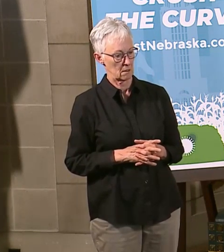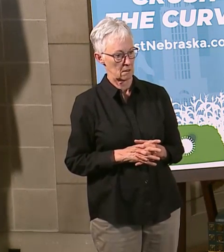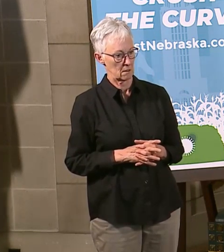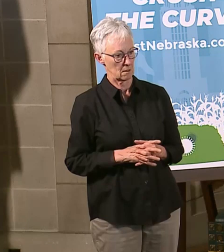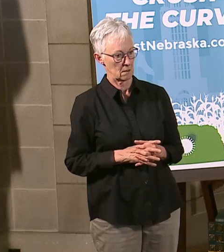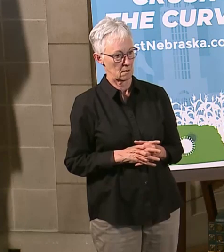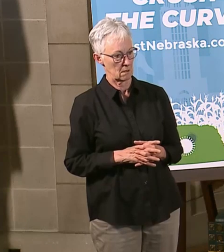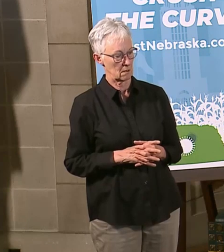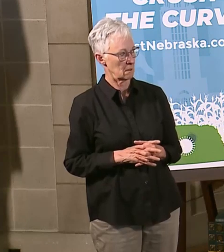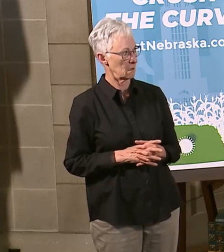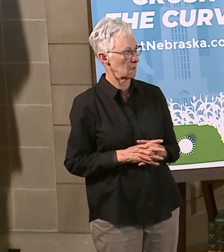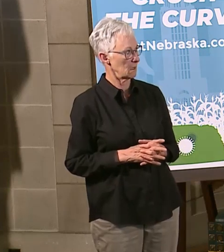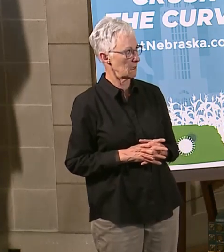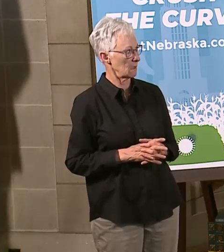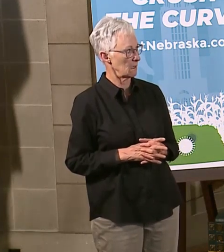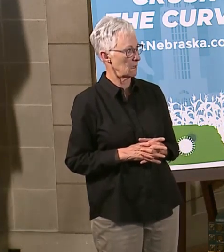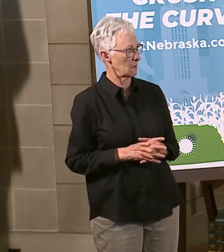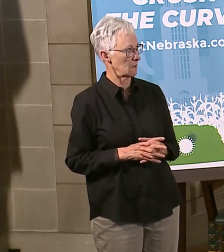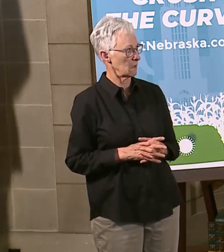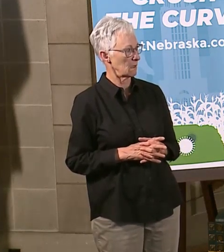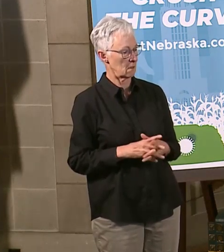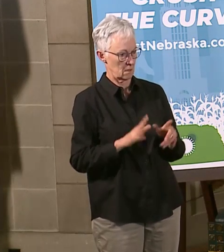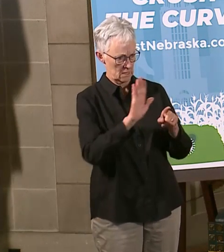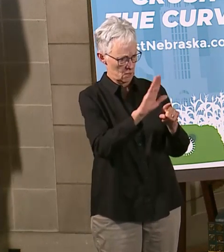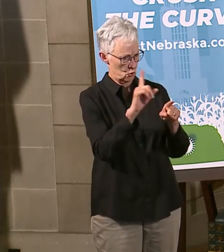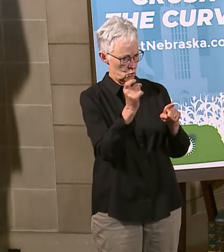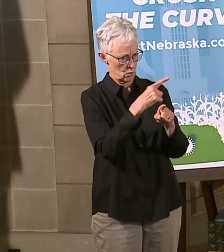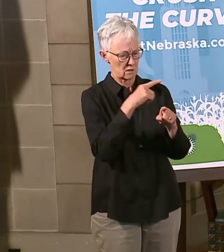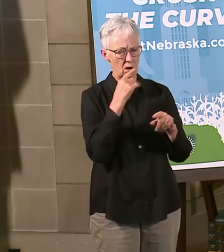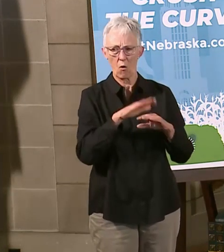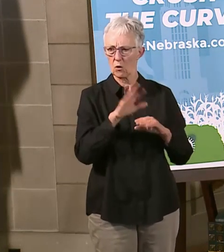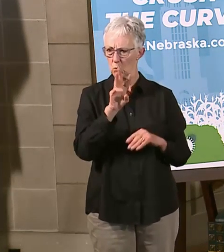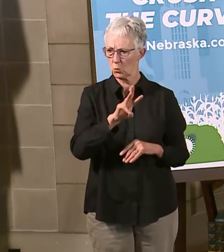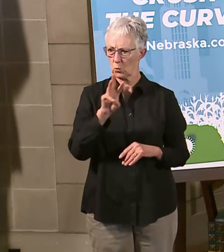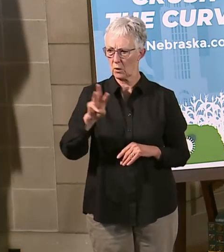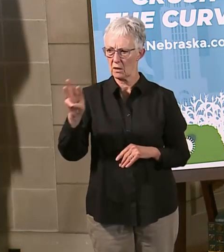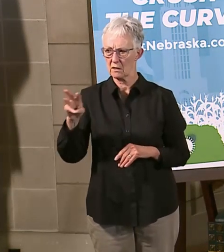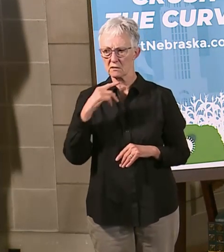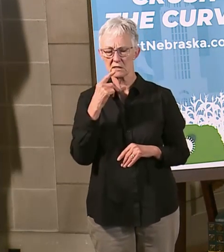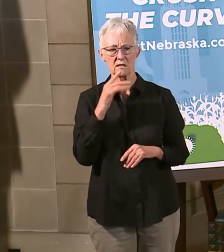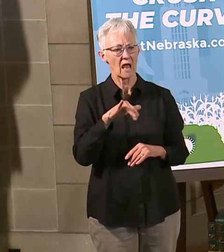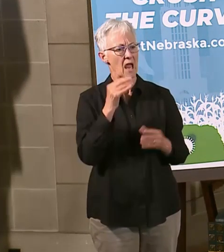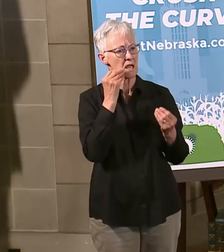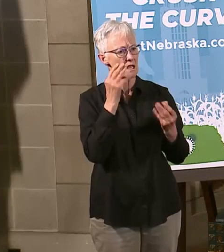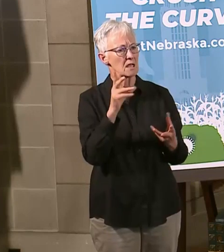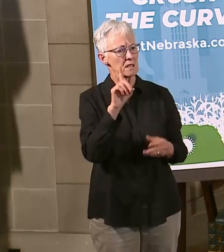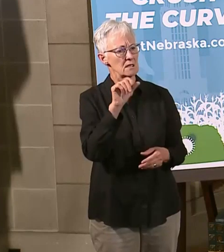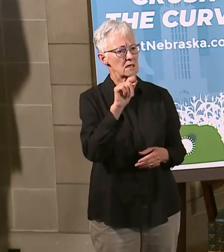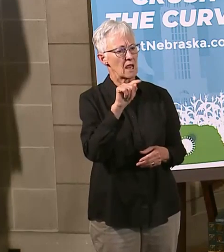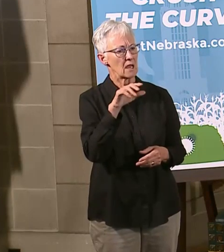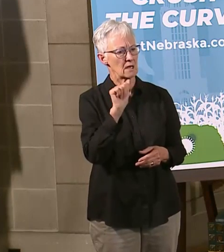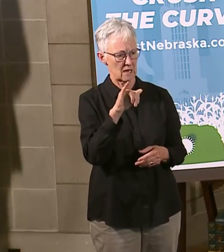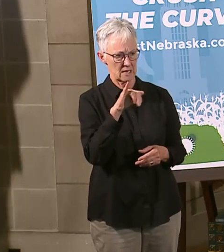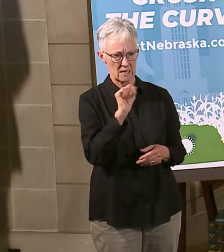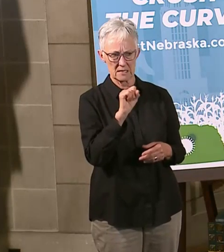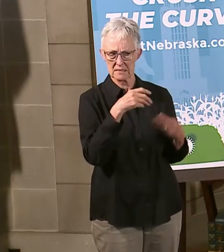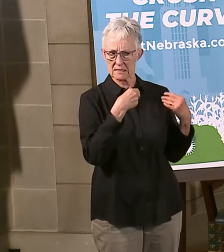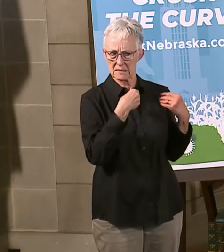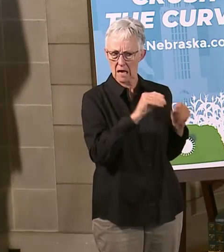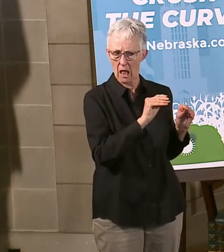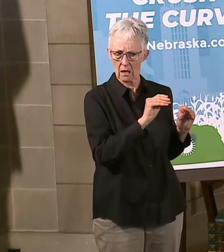or shareable. The question was, on the website it says somewhere the data is sellable in aggregate or sellable. I don't believe